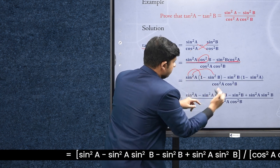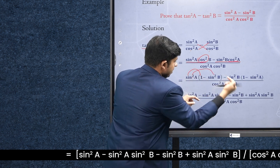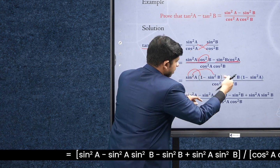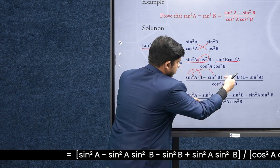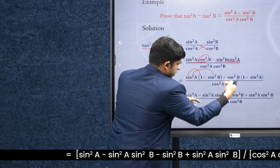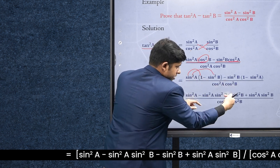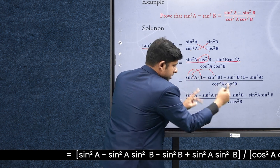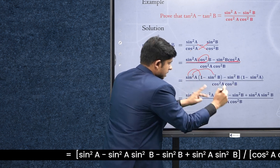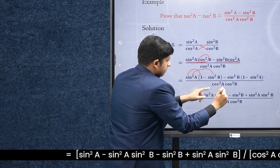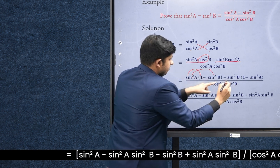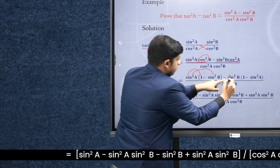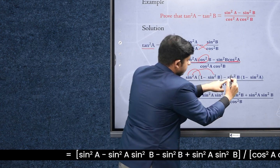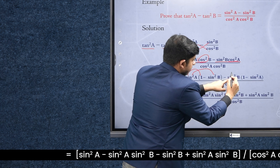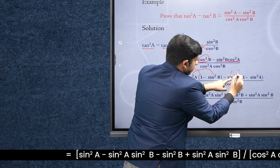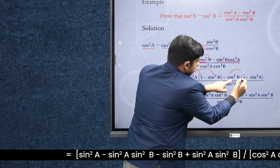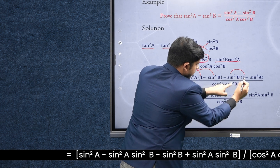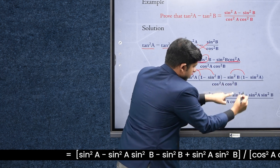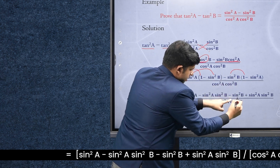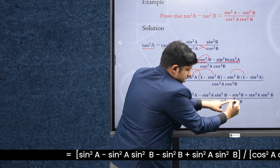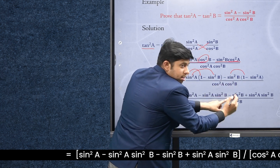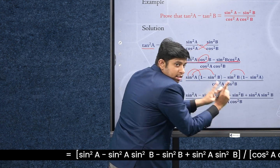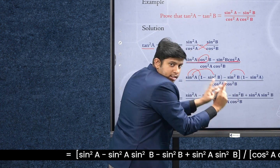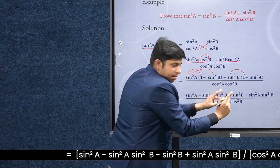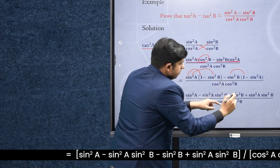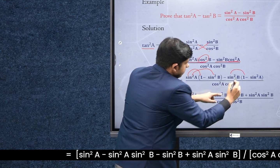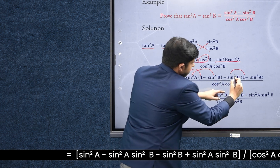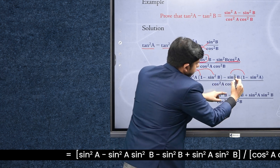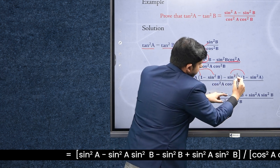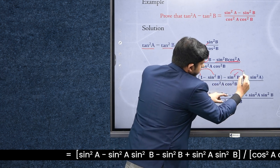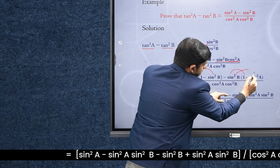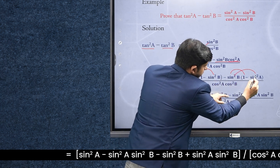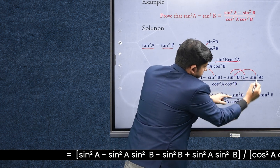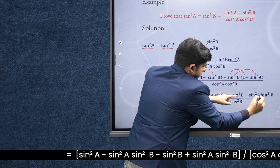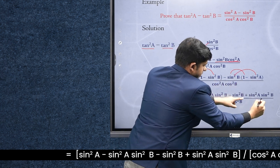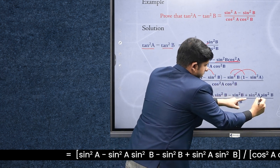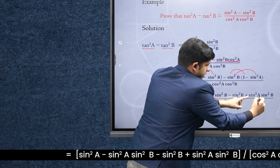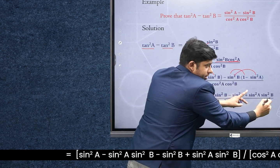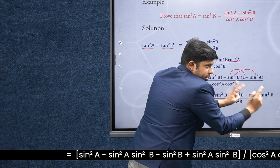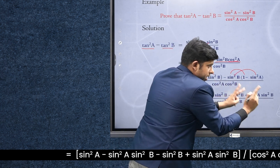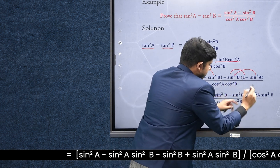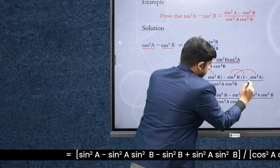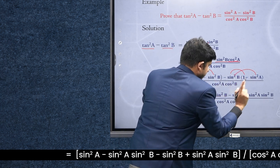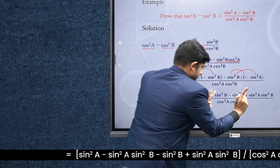sin square A minus sin square A into sin square B minus sin square B plus sin square A into sin square